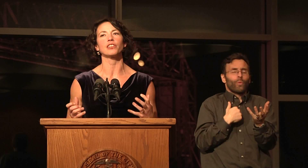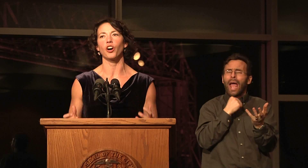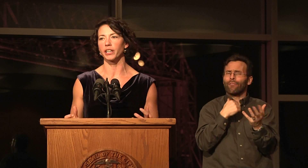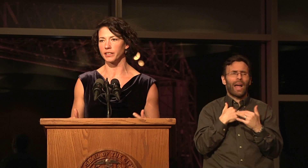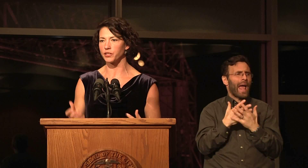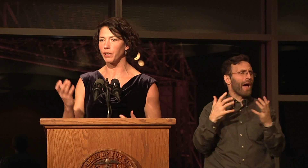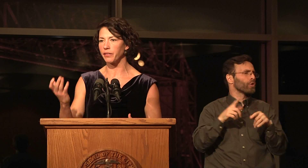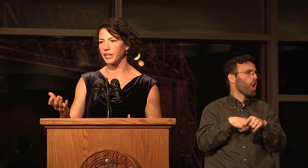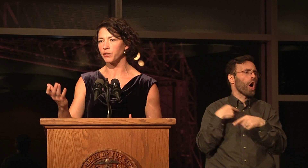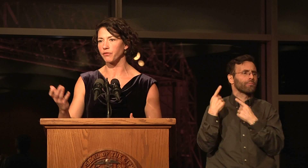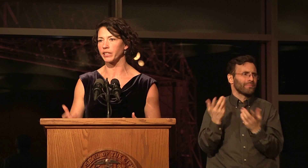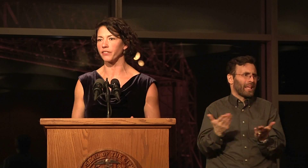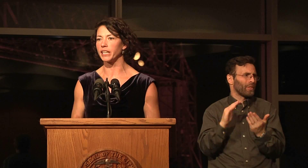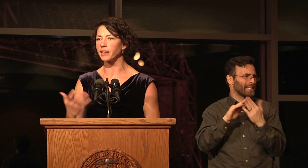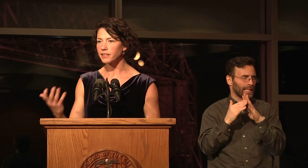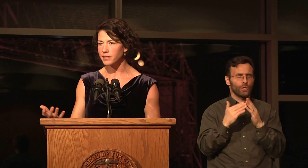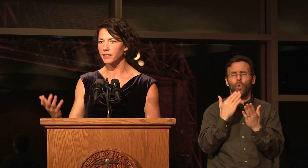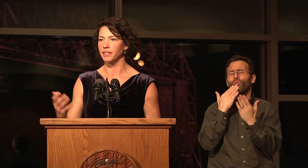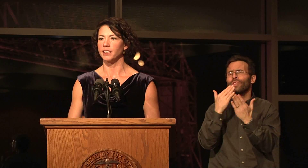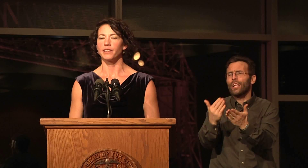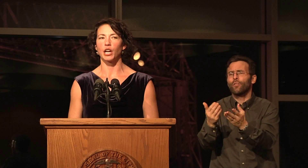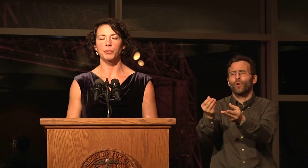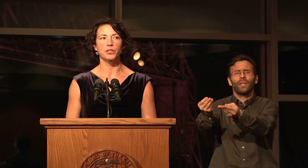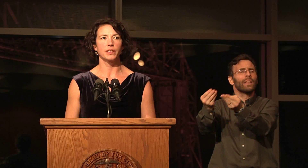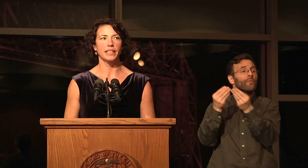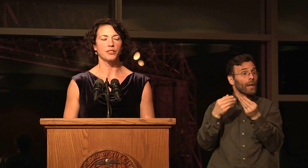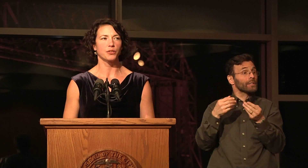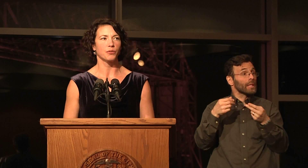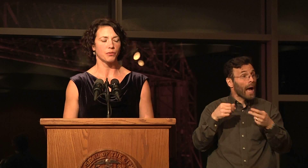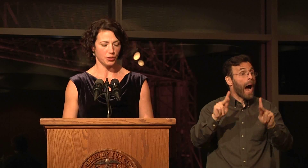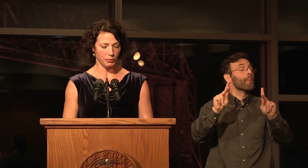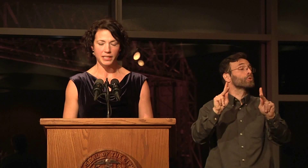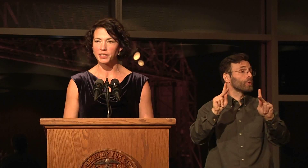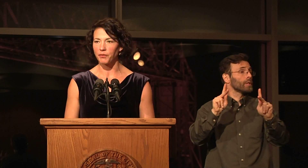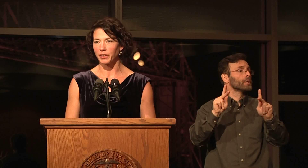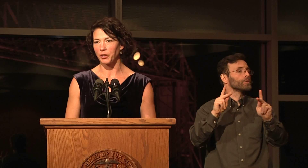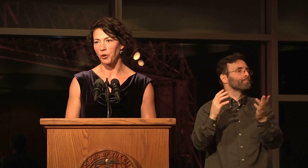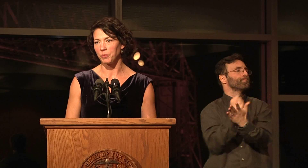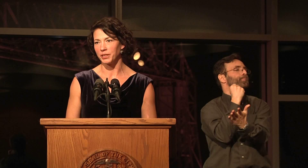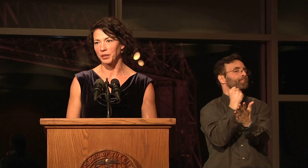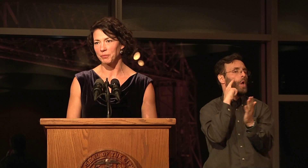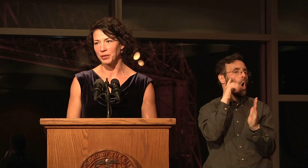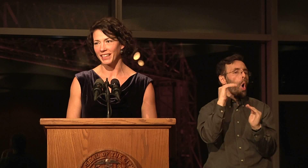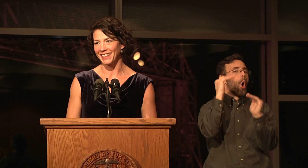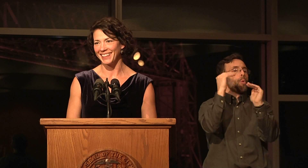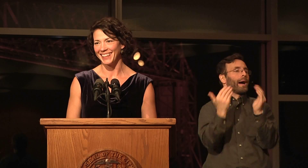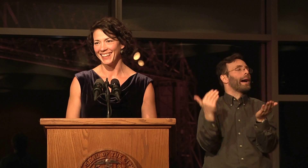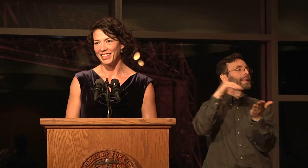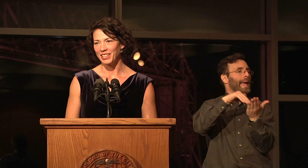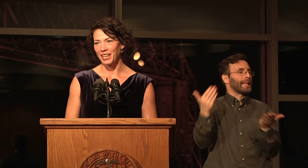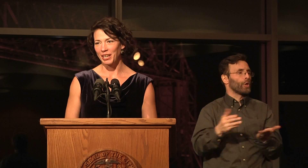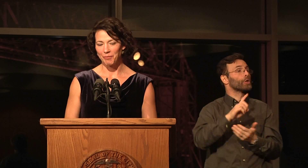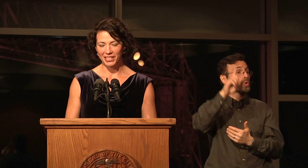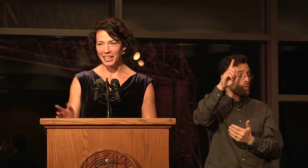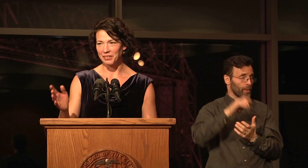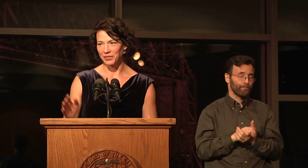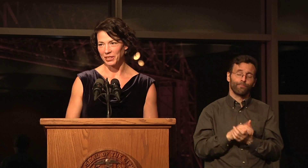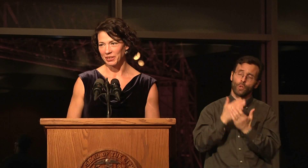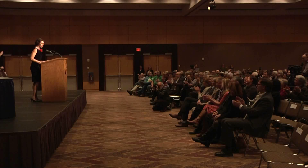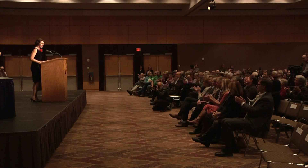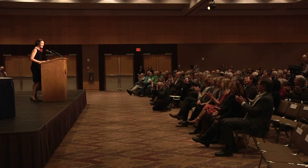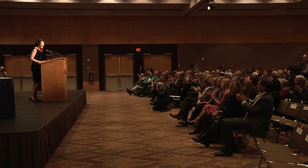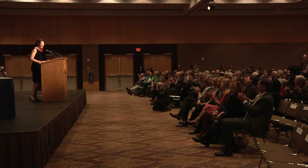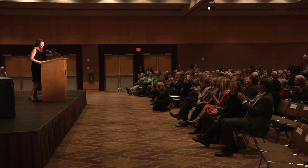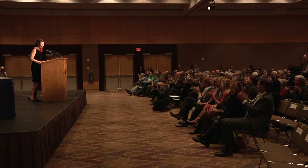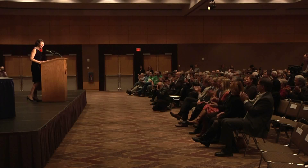had very long. And so I thank you for giving us the opportunity to rediscover that hope in our community. And I'm excited for